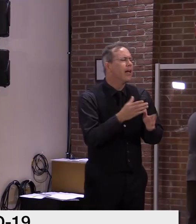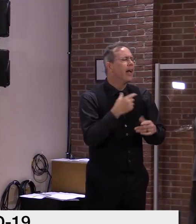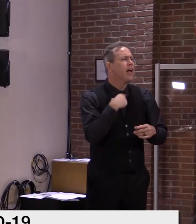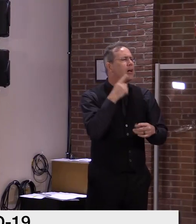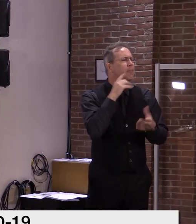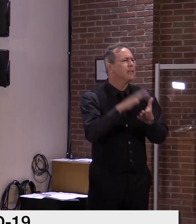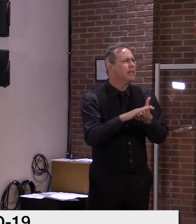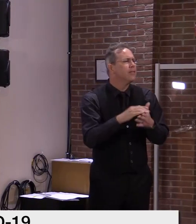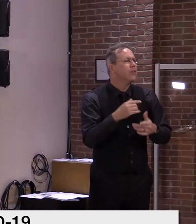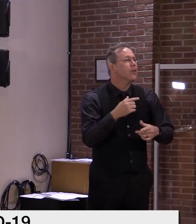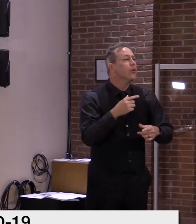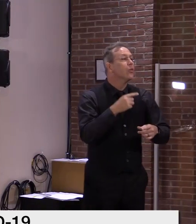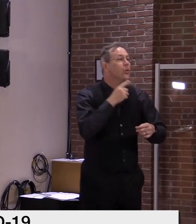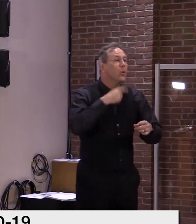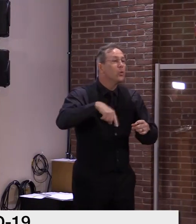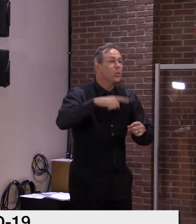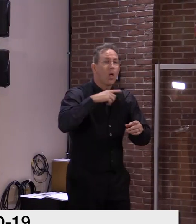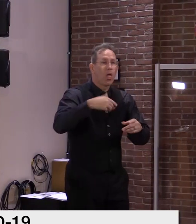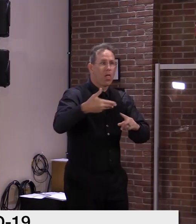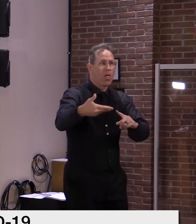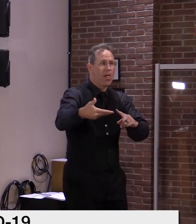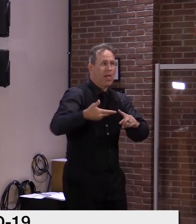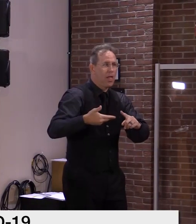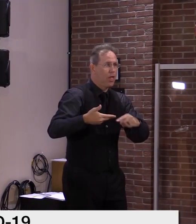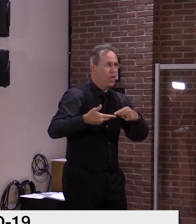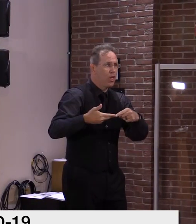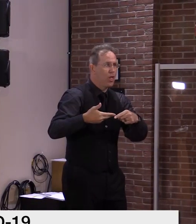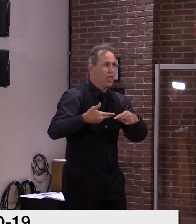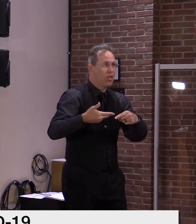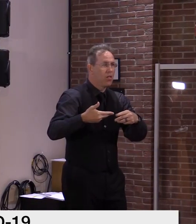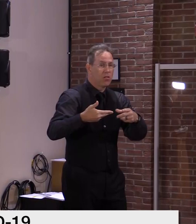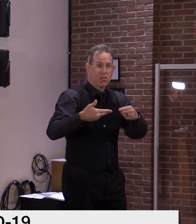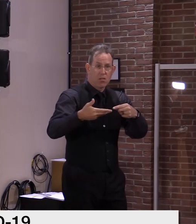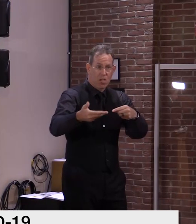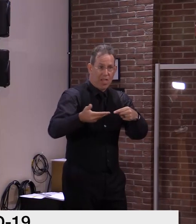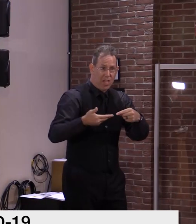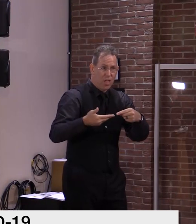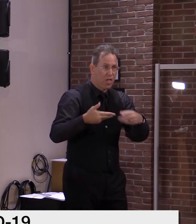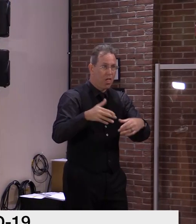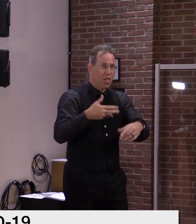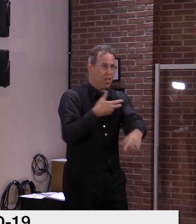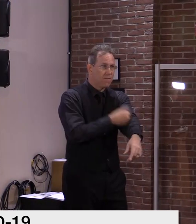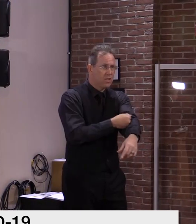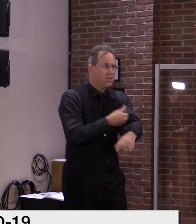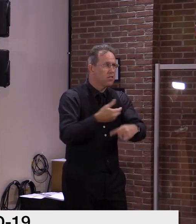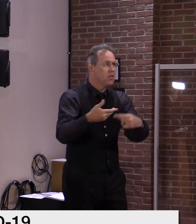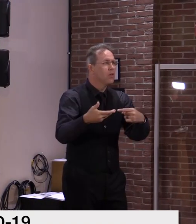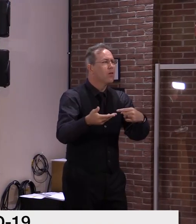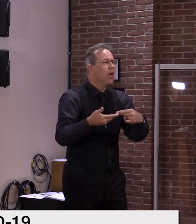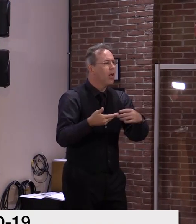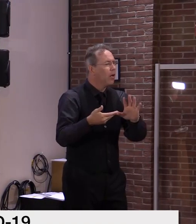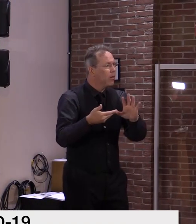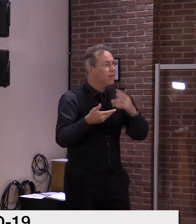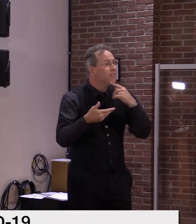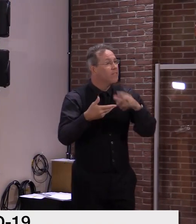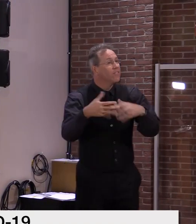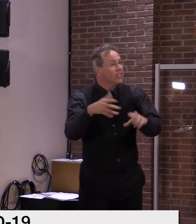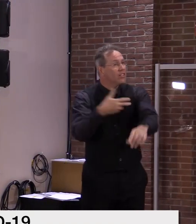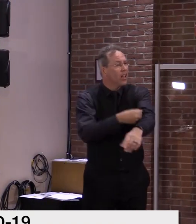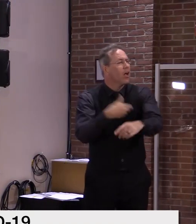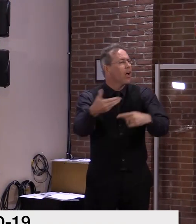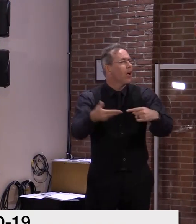prerogative. Again, we have not looked in depth into this issue,